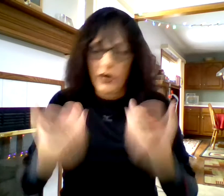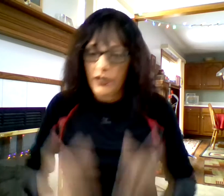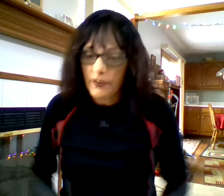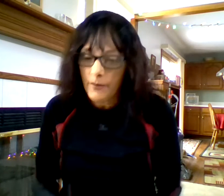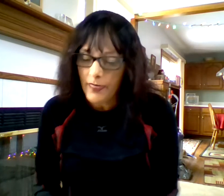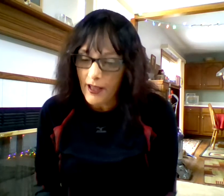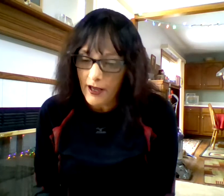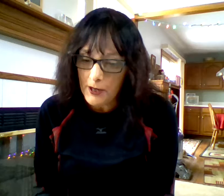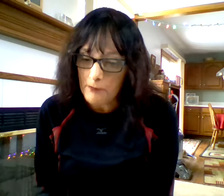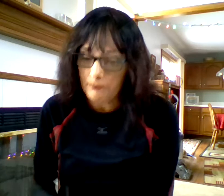for,